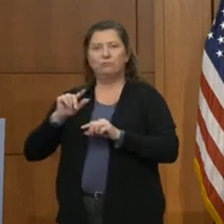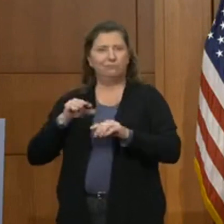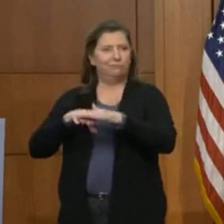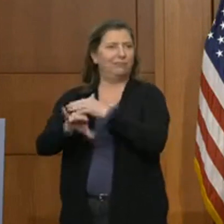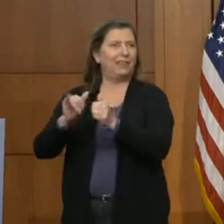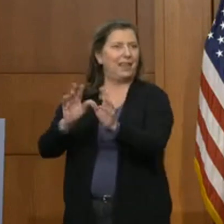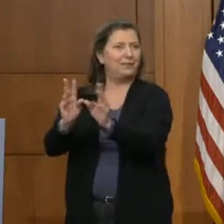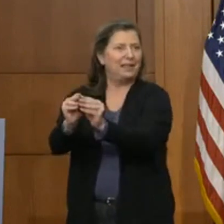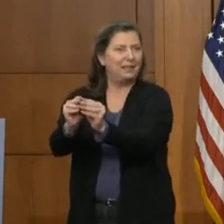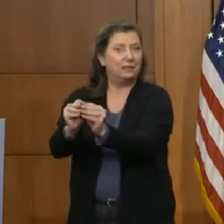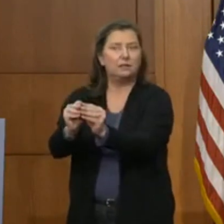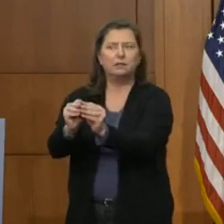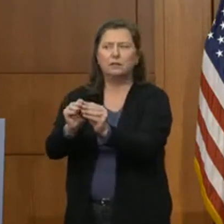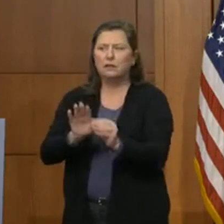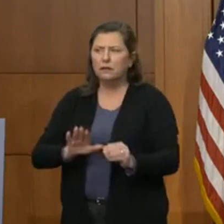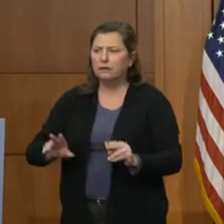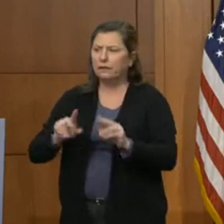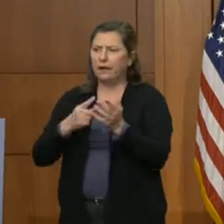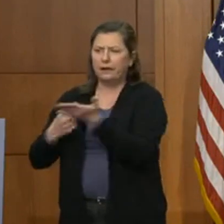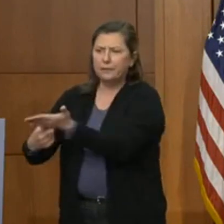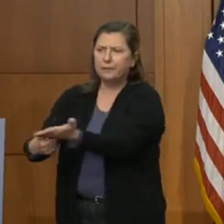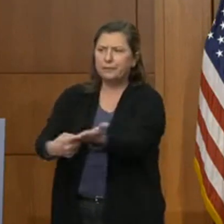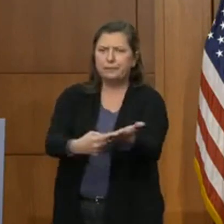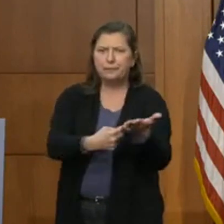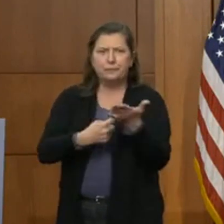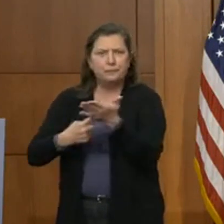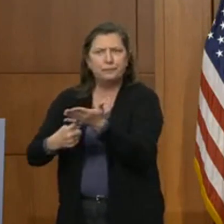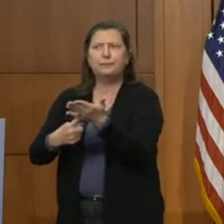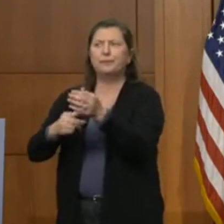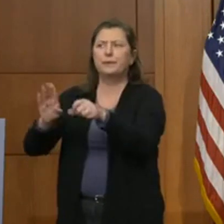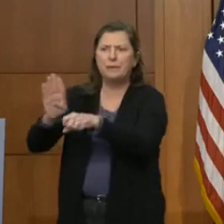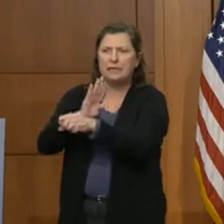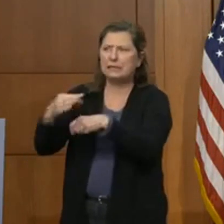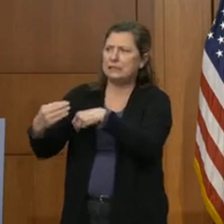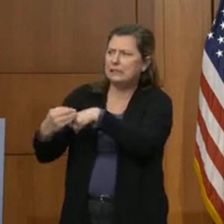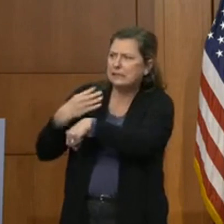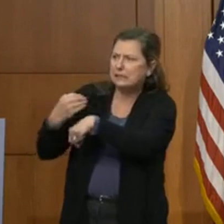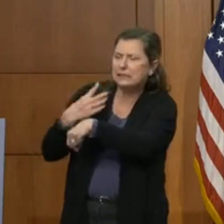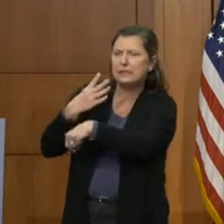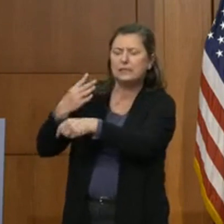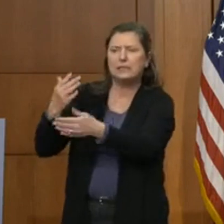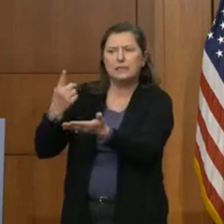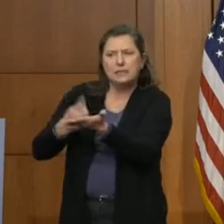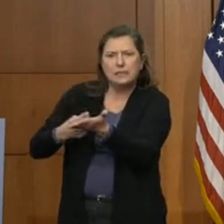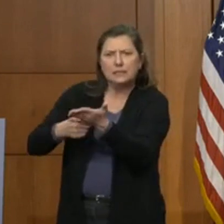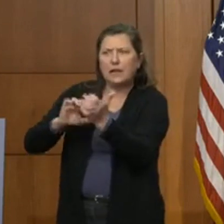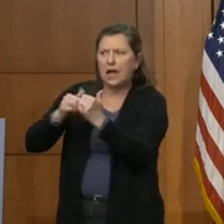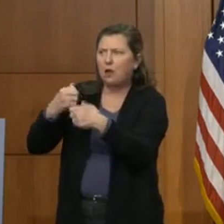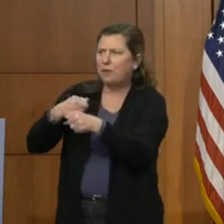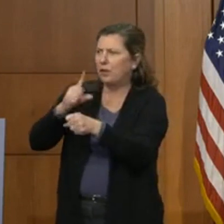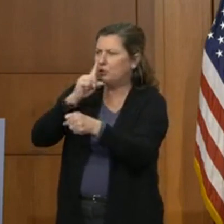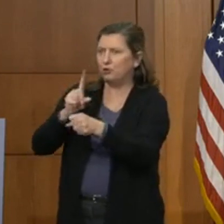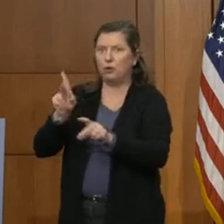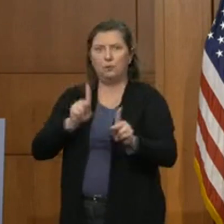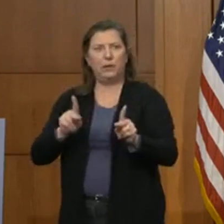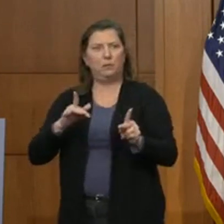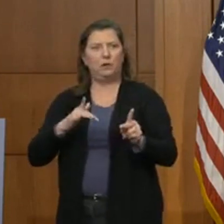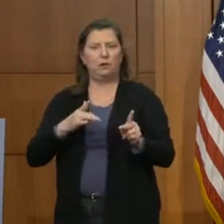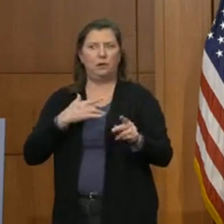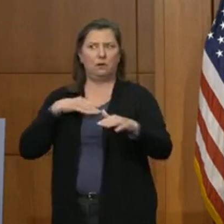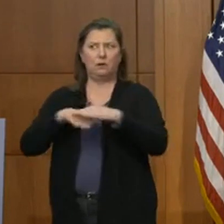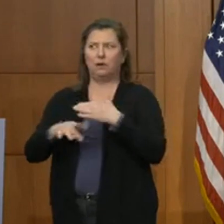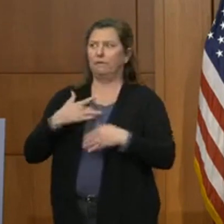conference, and the input that we've been receiving from these businesses to talk about how we can make sure that our consumers feel